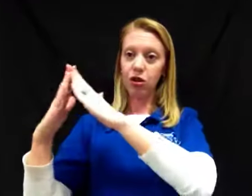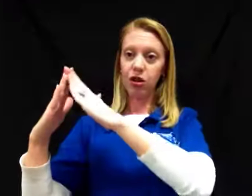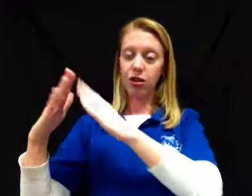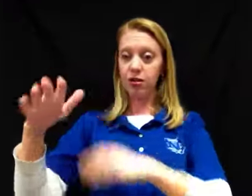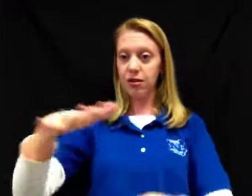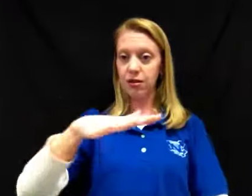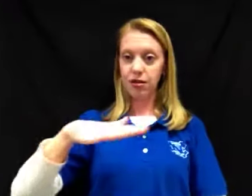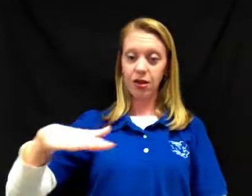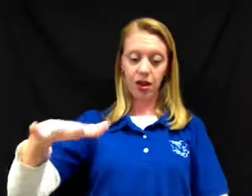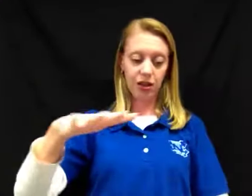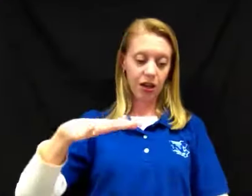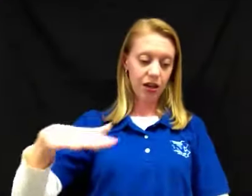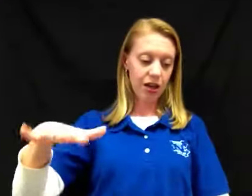Neighborhood is signed like that.